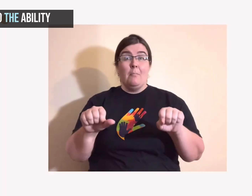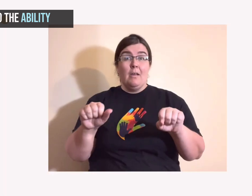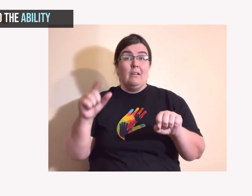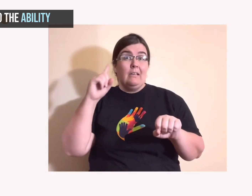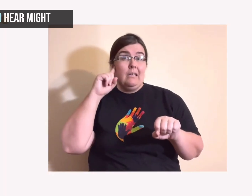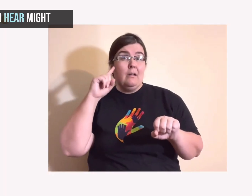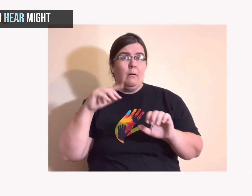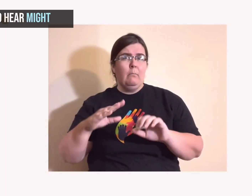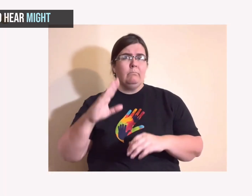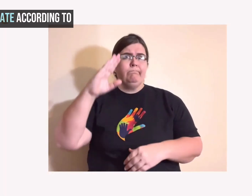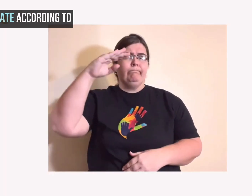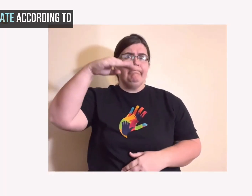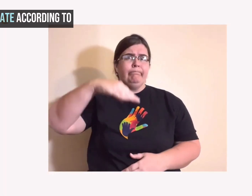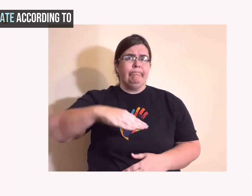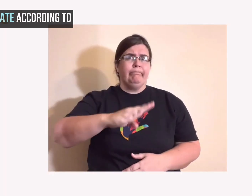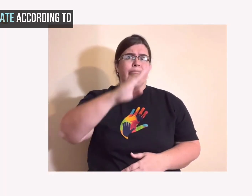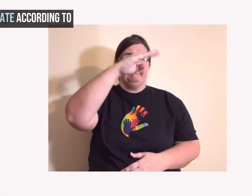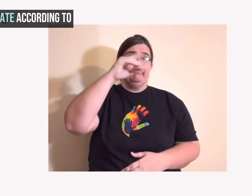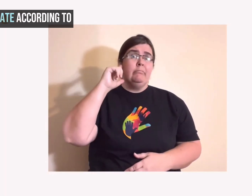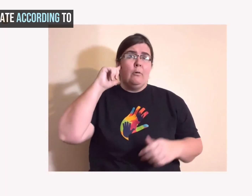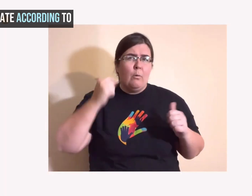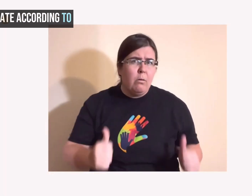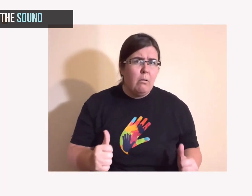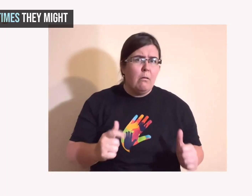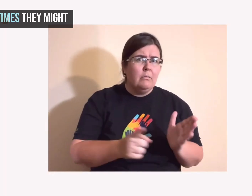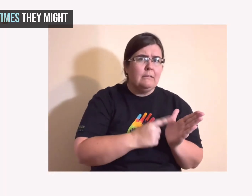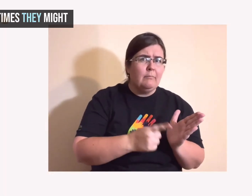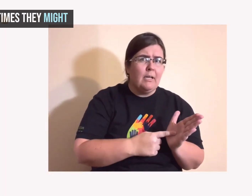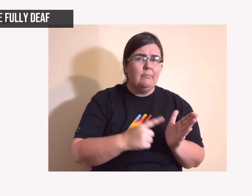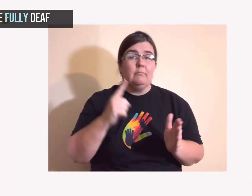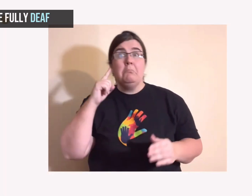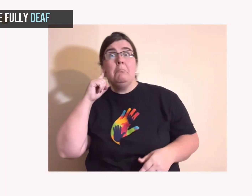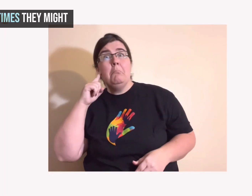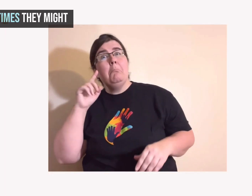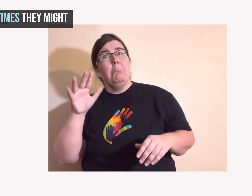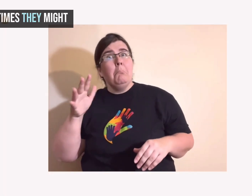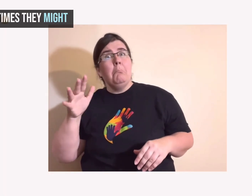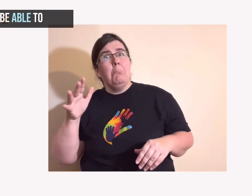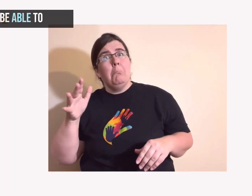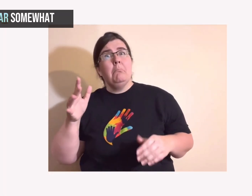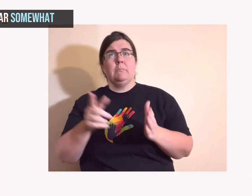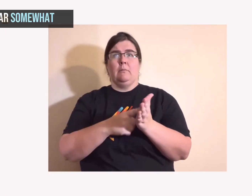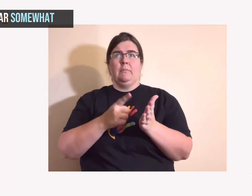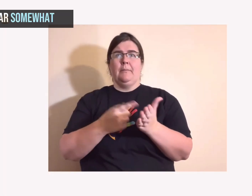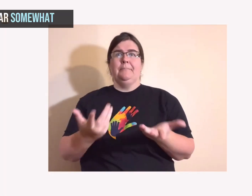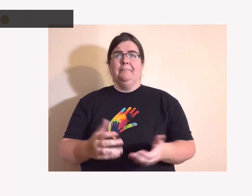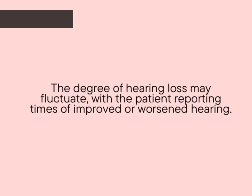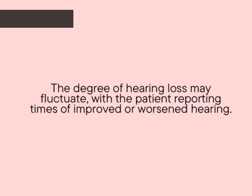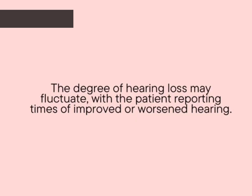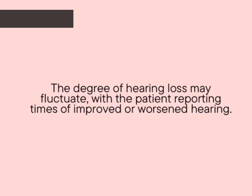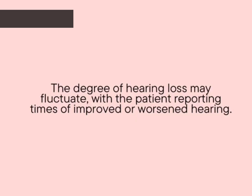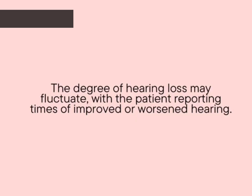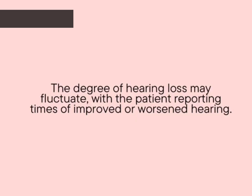So the ability to hear might fluctuate according to the sound. Sometimes they might be fully deaf, sometimes they might be able to hear somewhat.